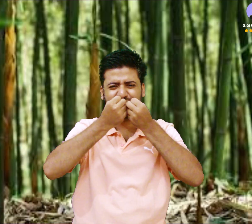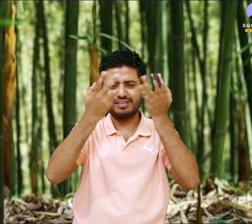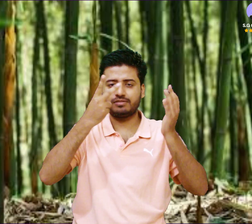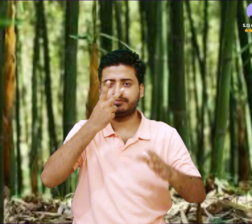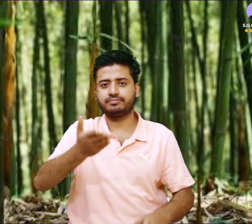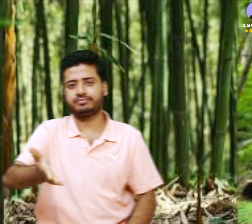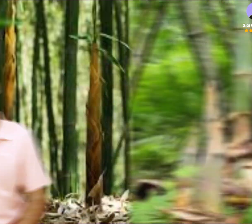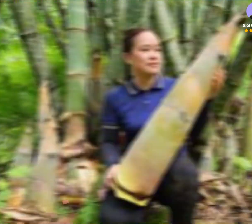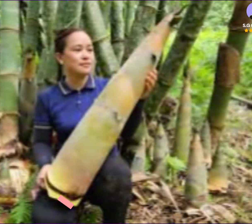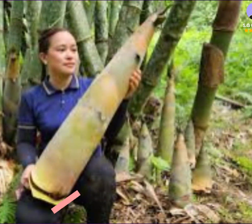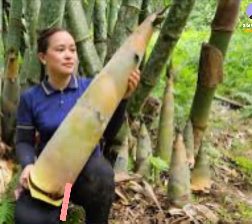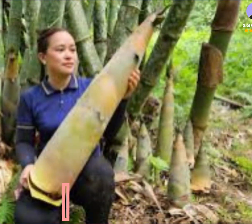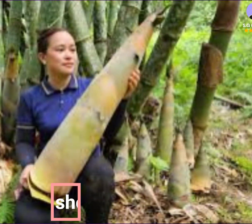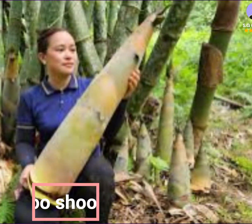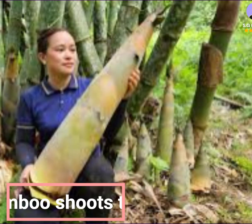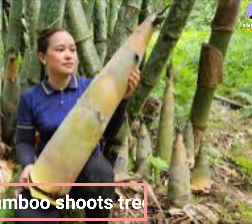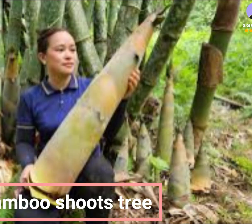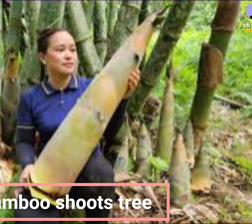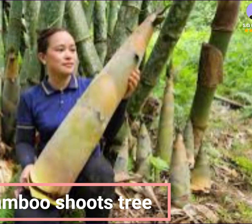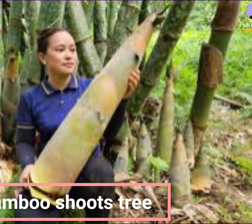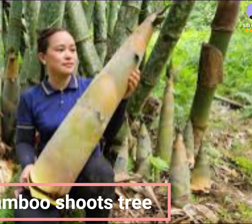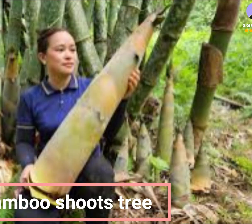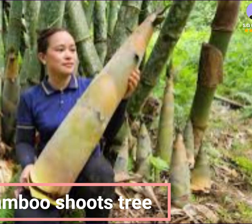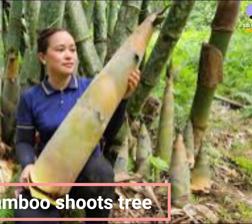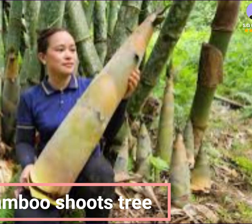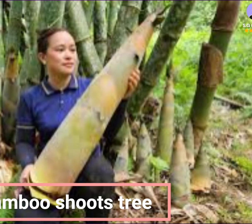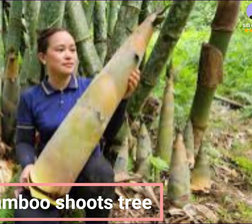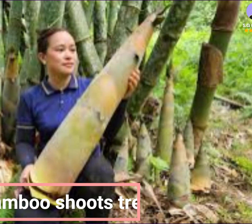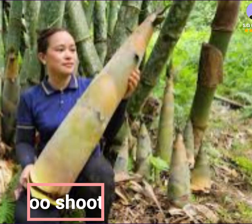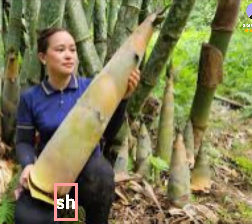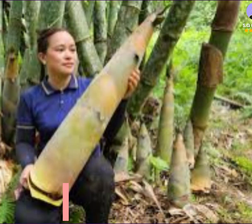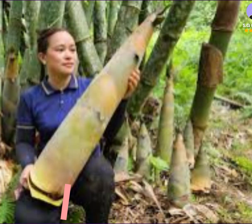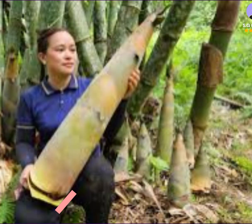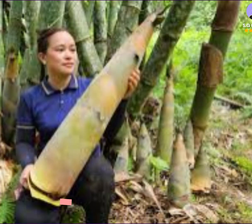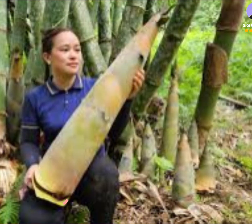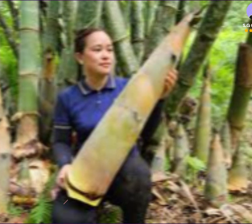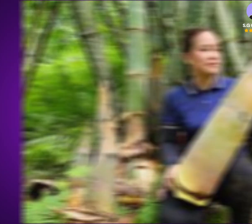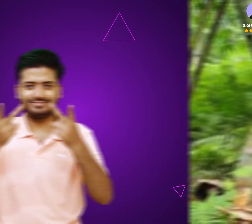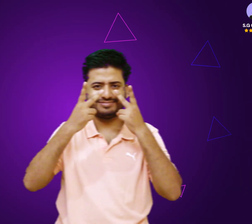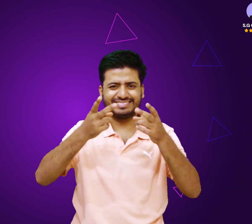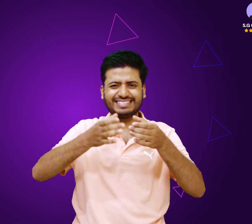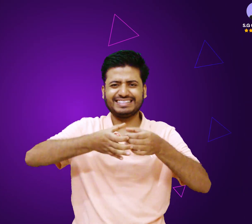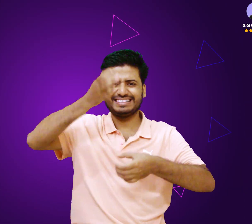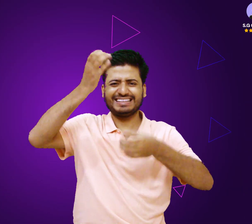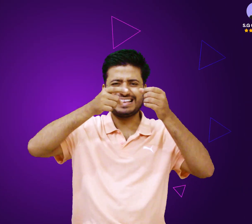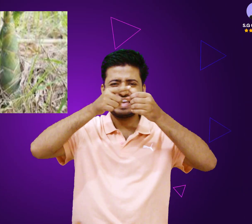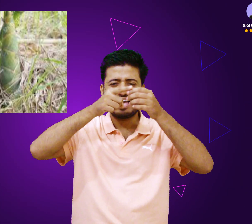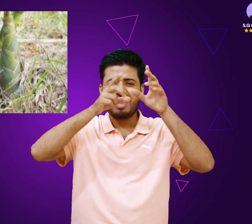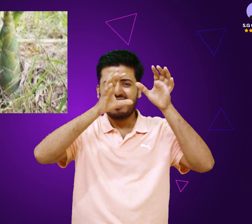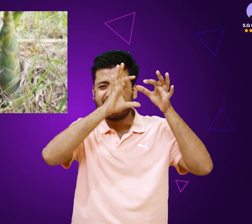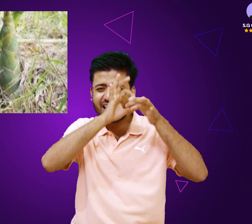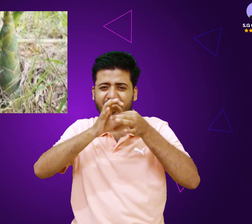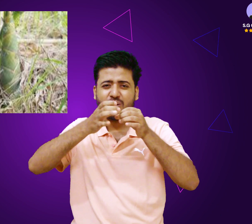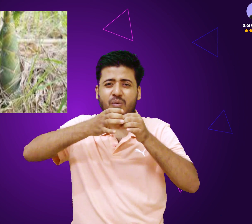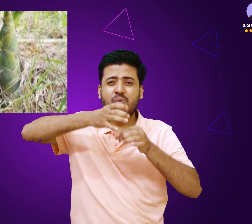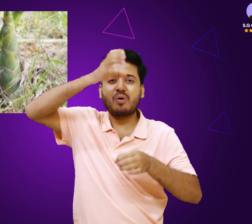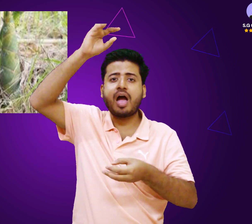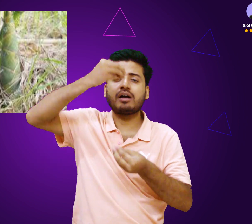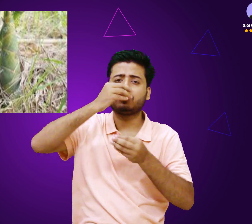weight management, and improving digestion. They are low in calories and fat while providing essential vitamins, minerals,